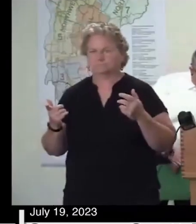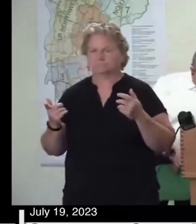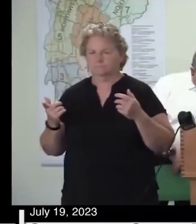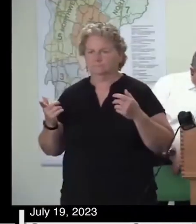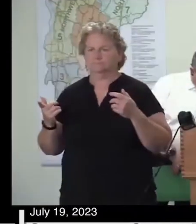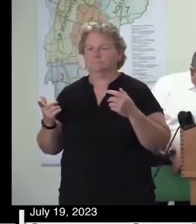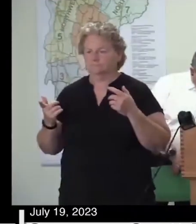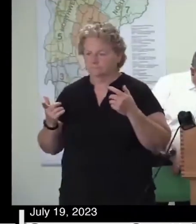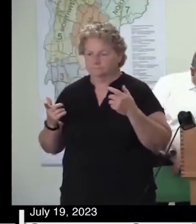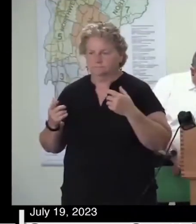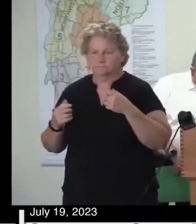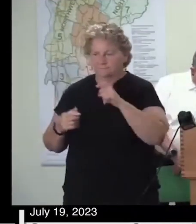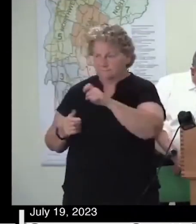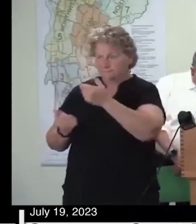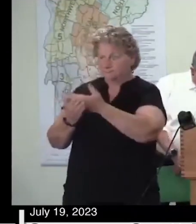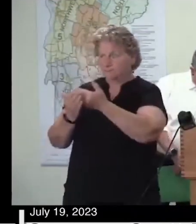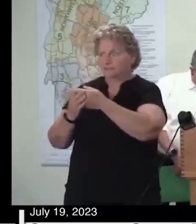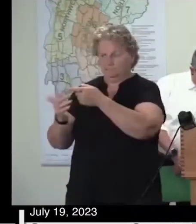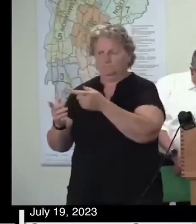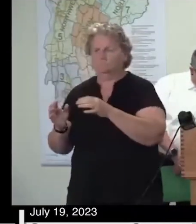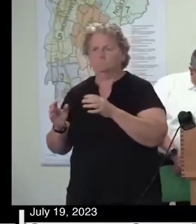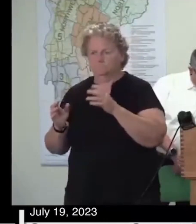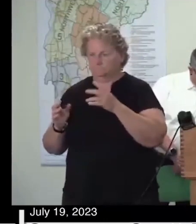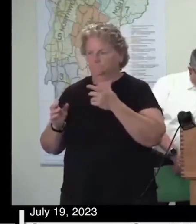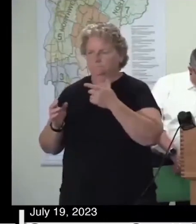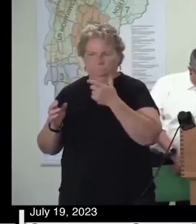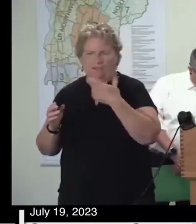state, is really leaning forward.